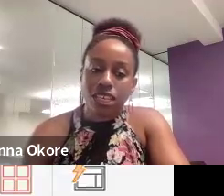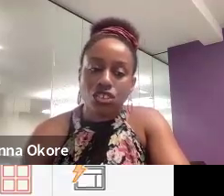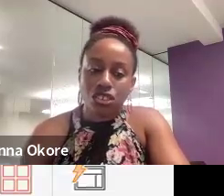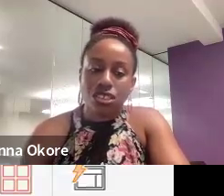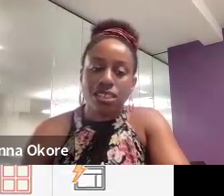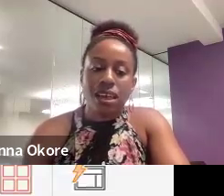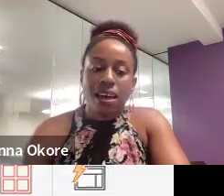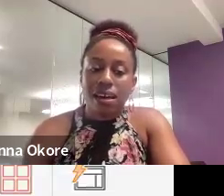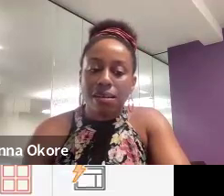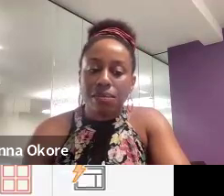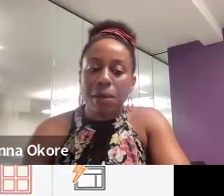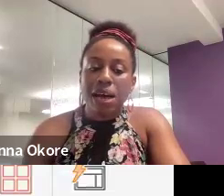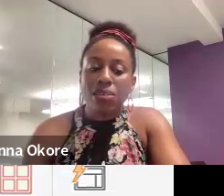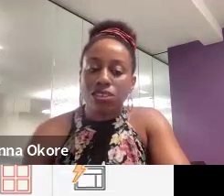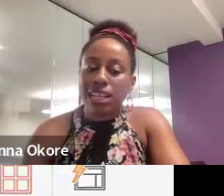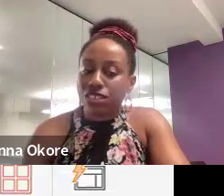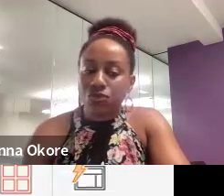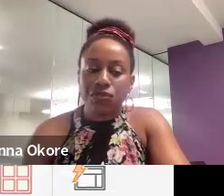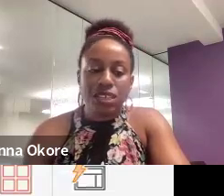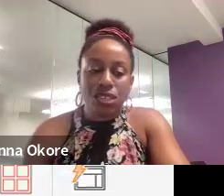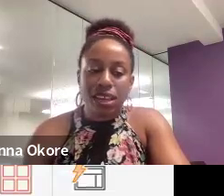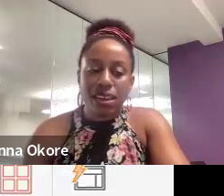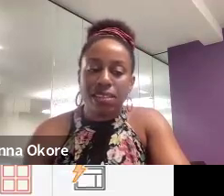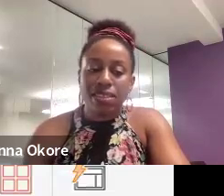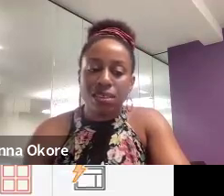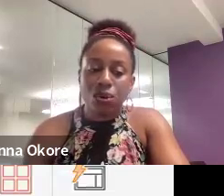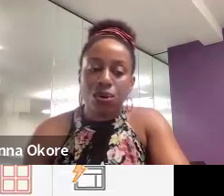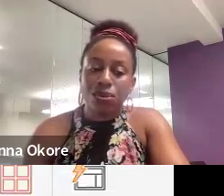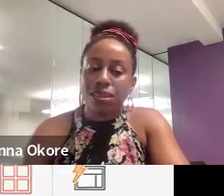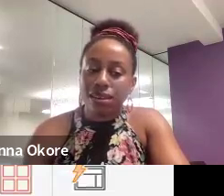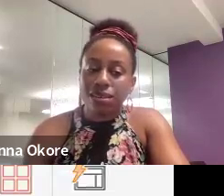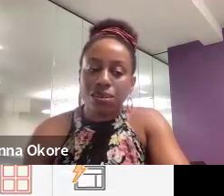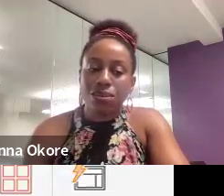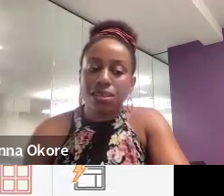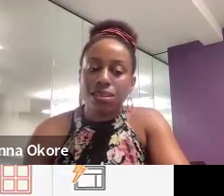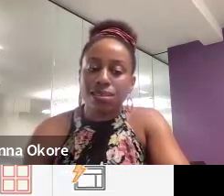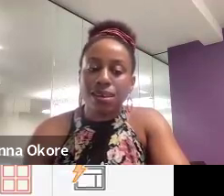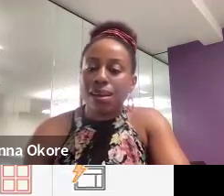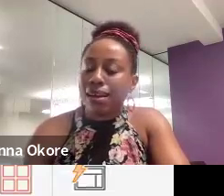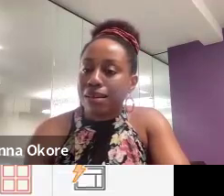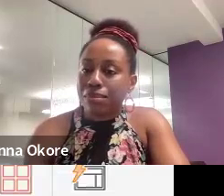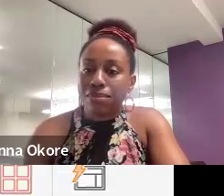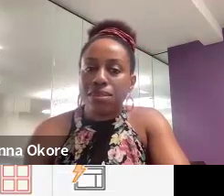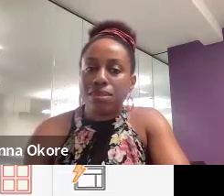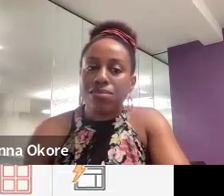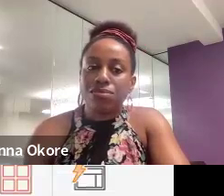have conversations about the challenges we face today in the world that is